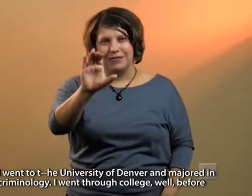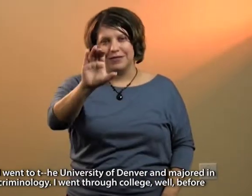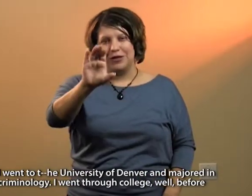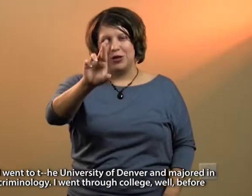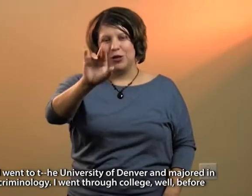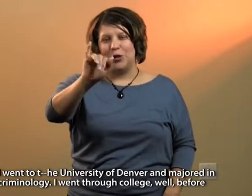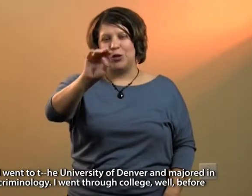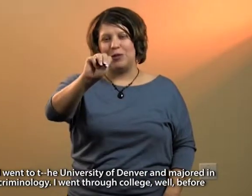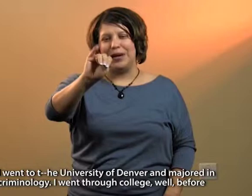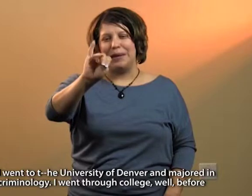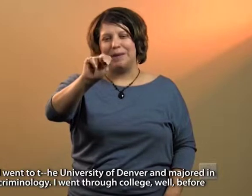criminology